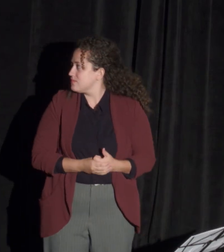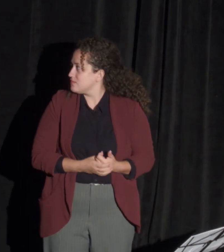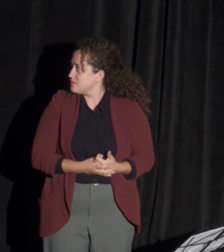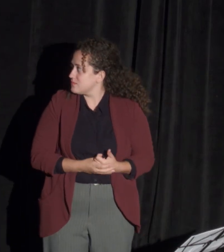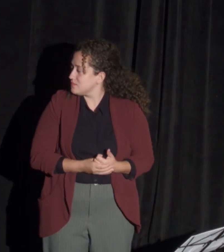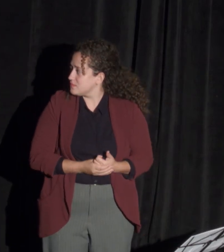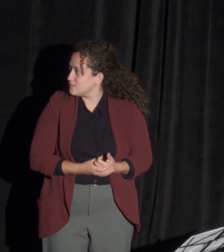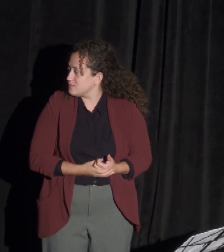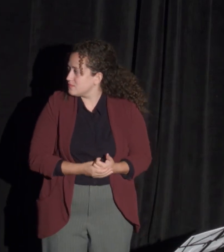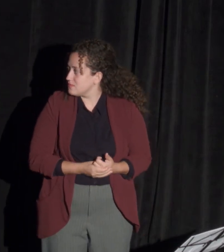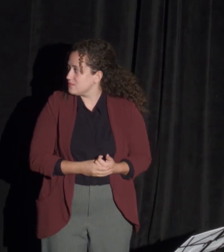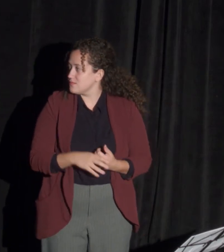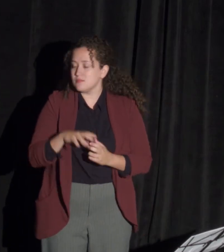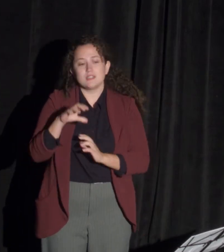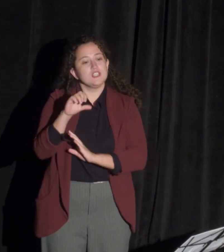Shelley is joining us virtually, I believe.